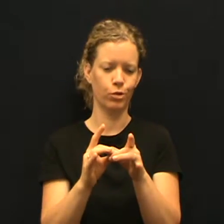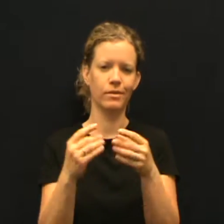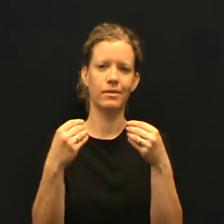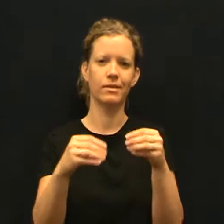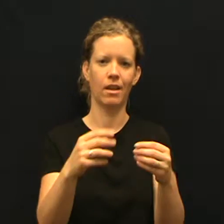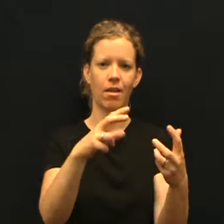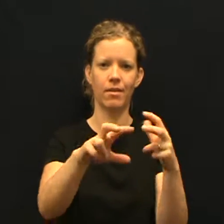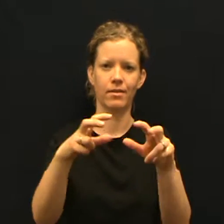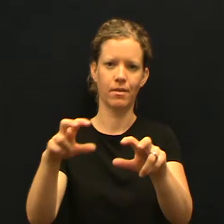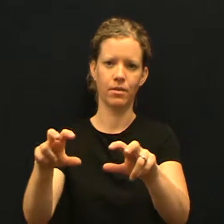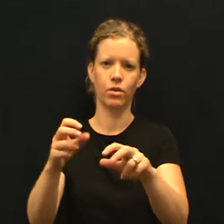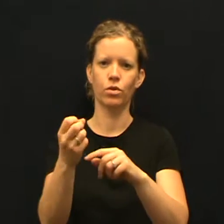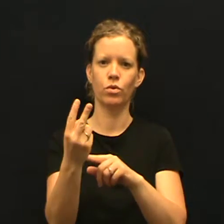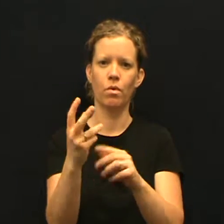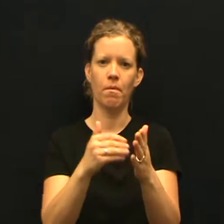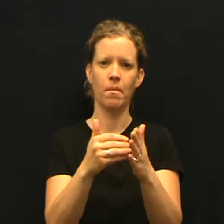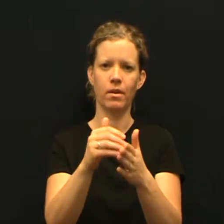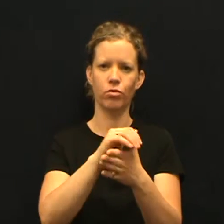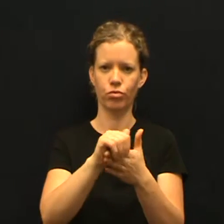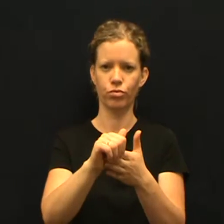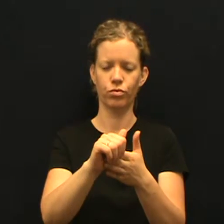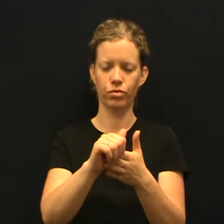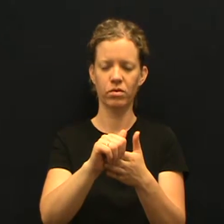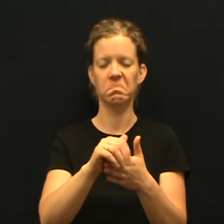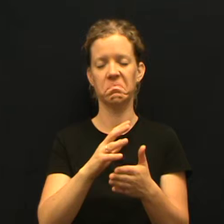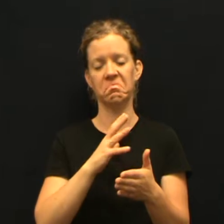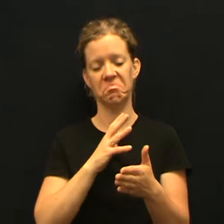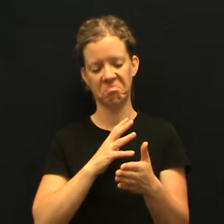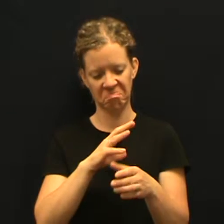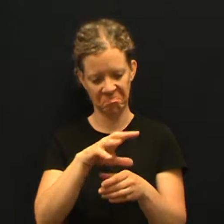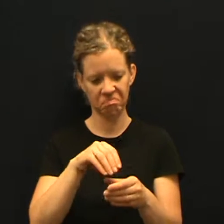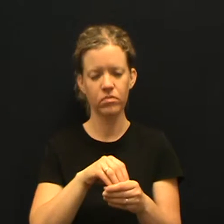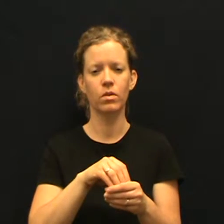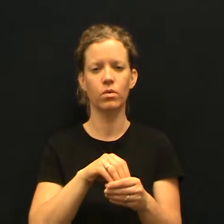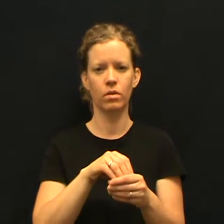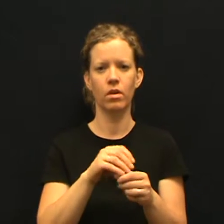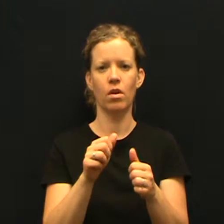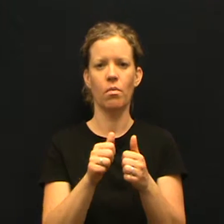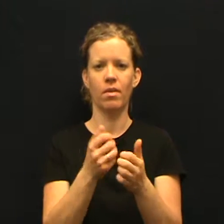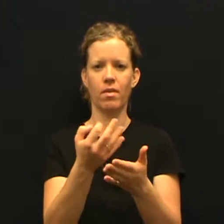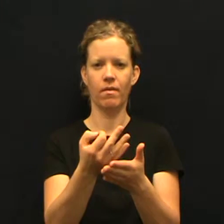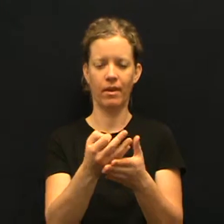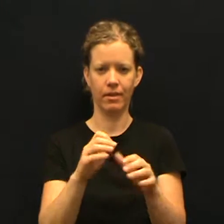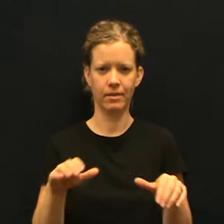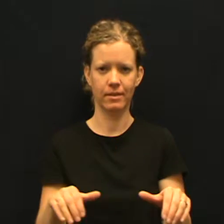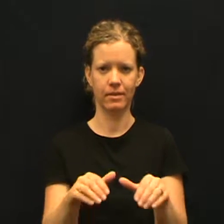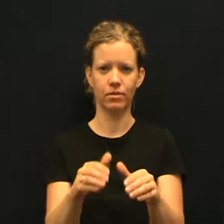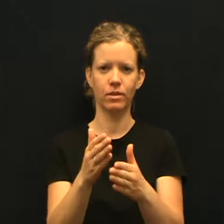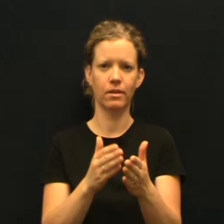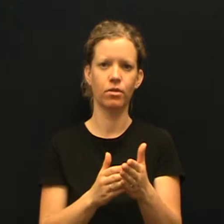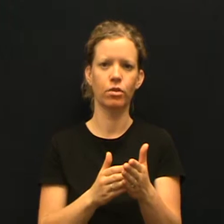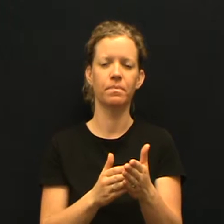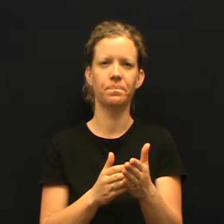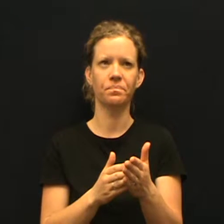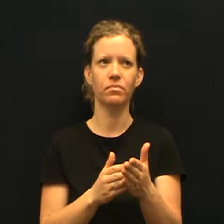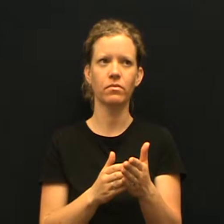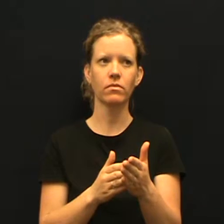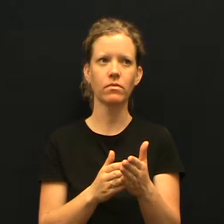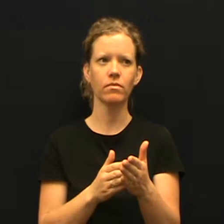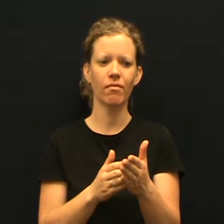million, and so we are able to include that as well under that financing activities section when we say proceeds from stock